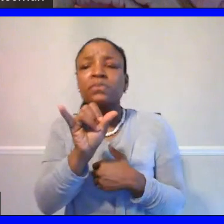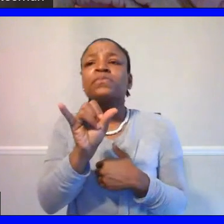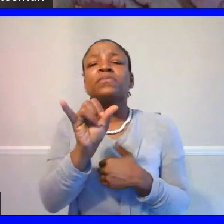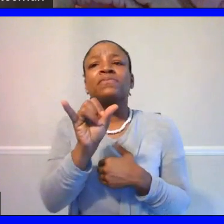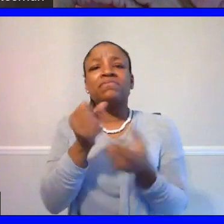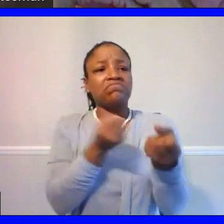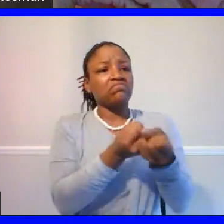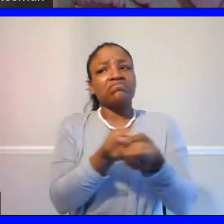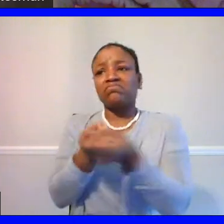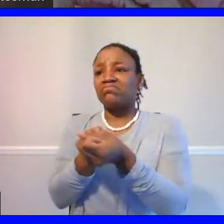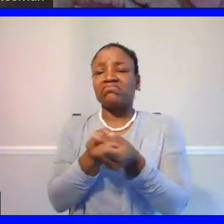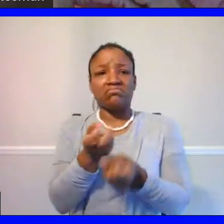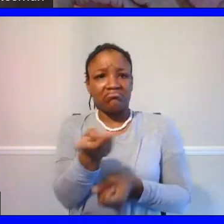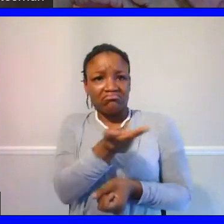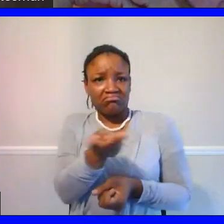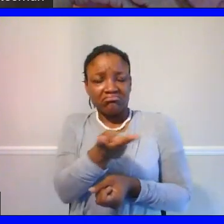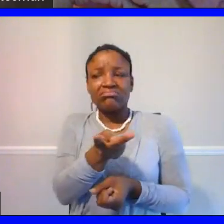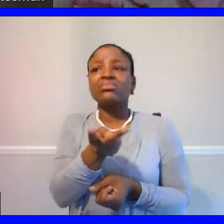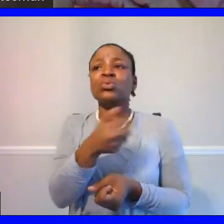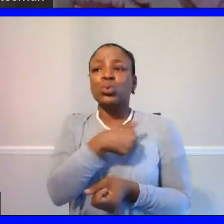like